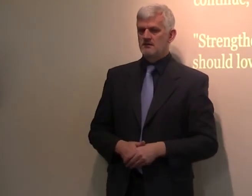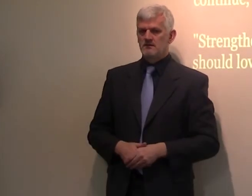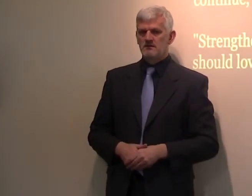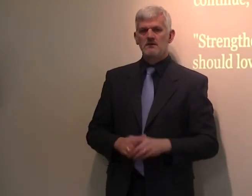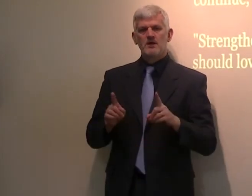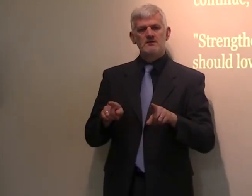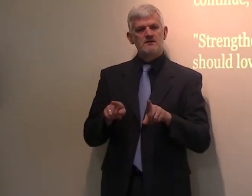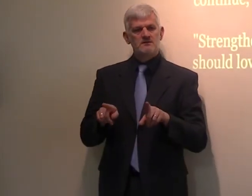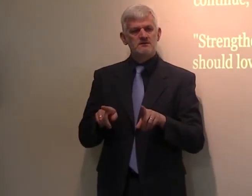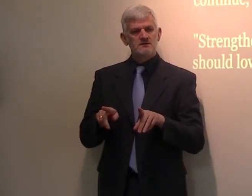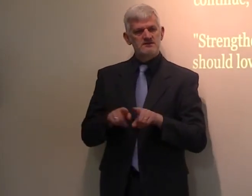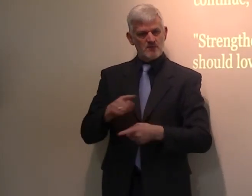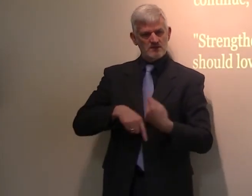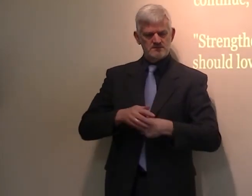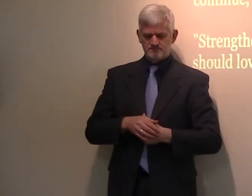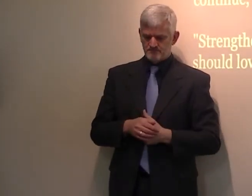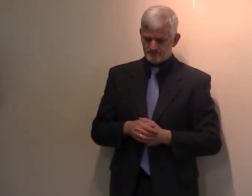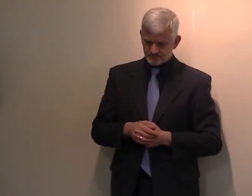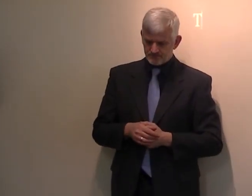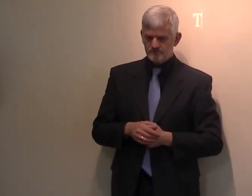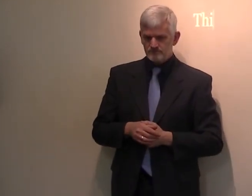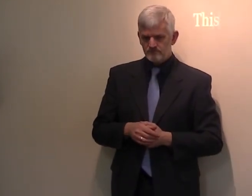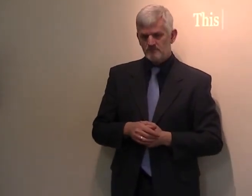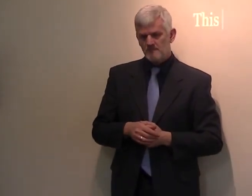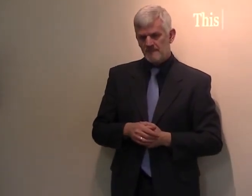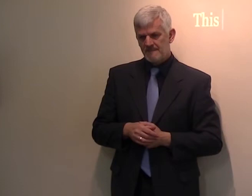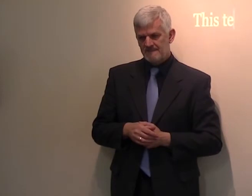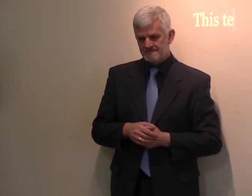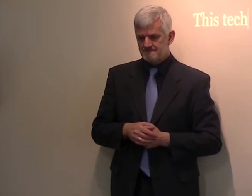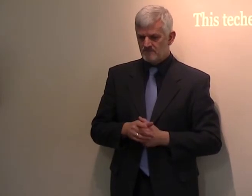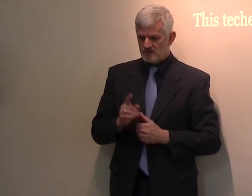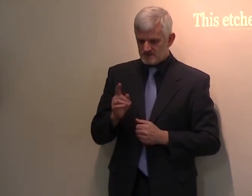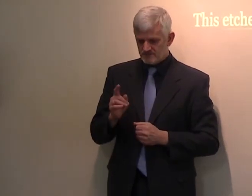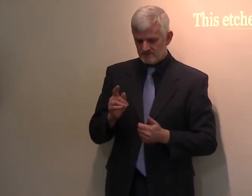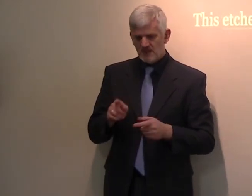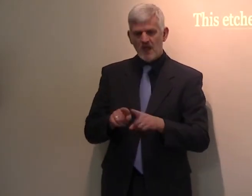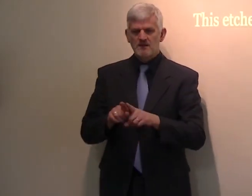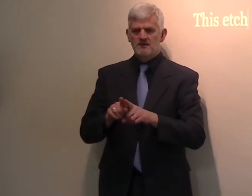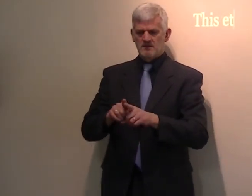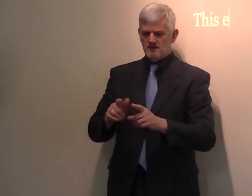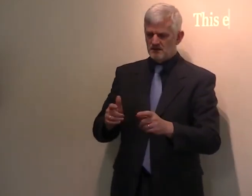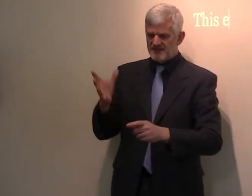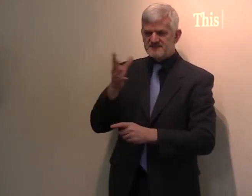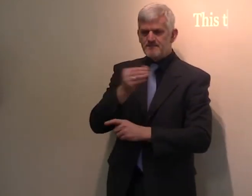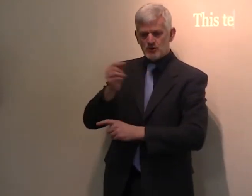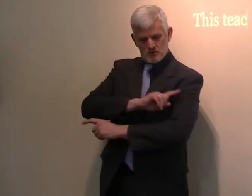here. Strengthen the atrophied spiritual muscle. Use it